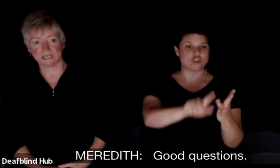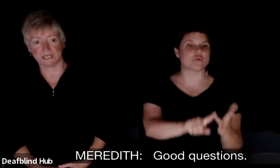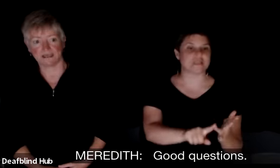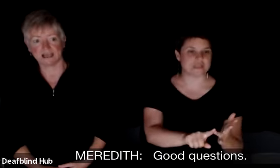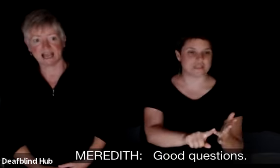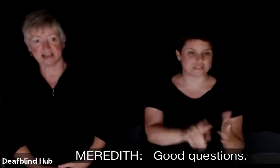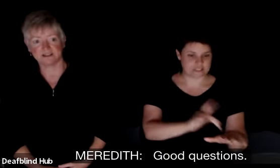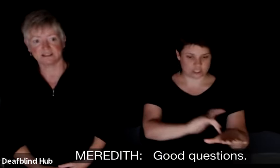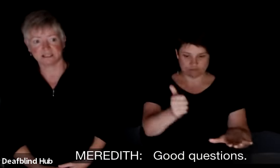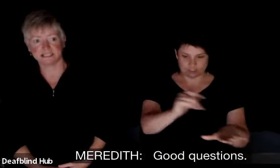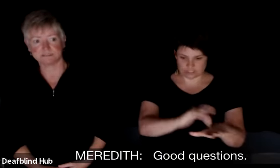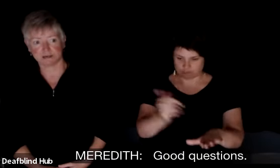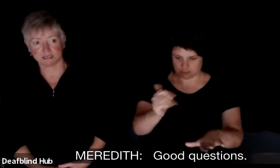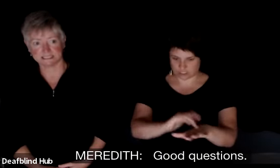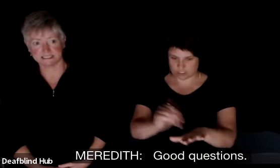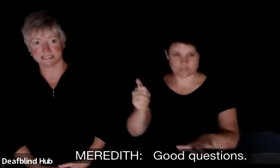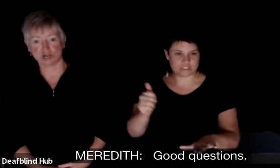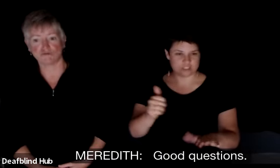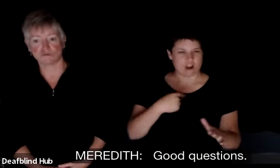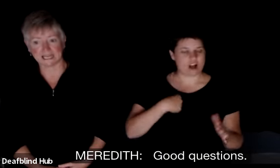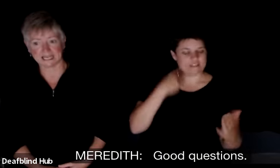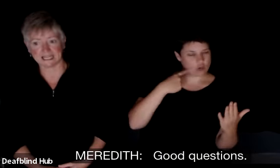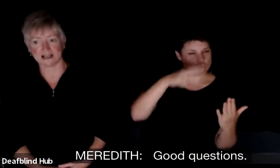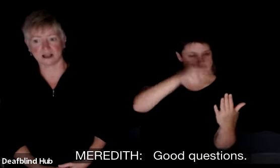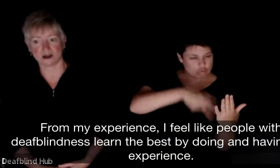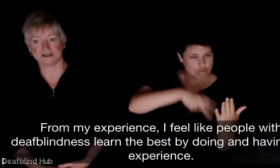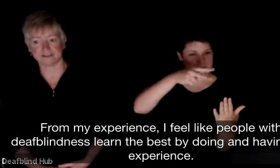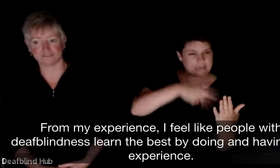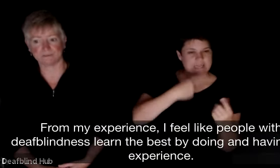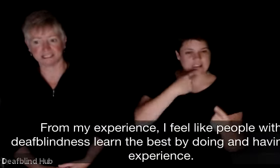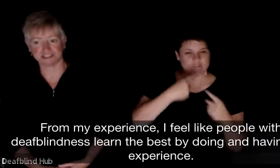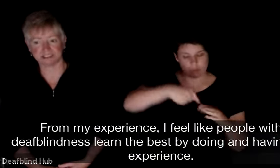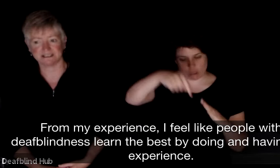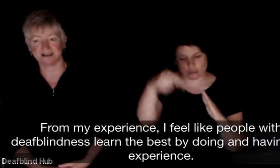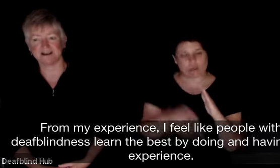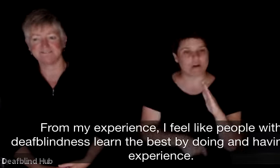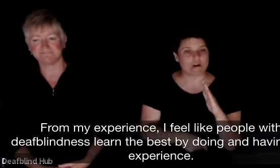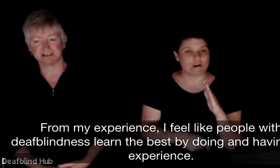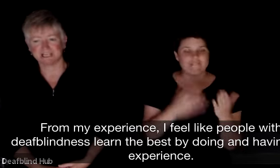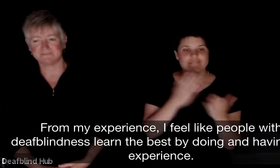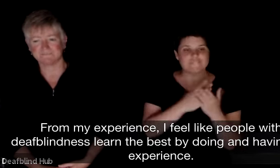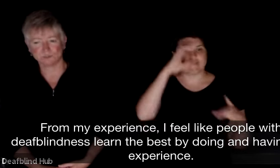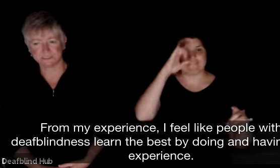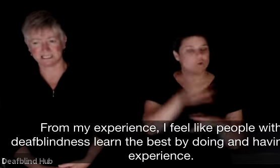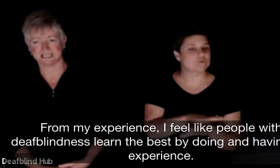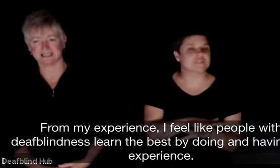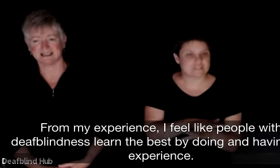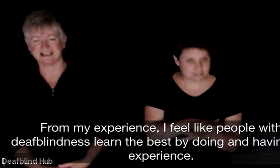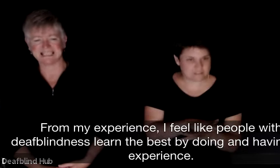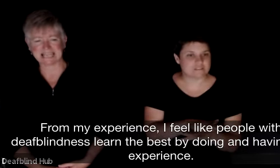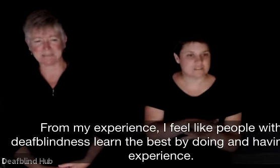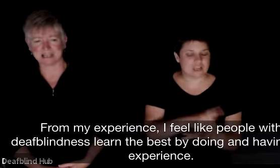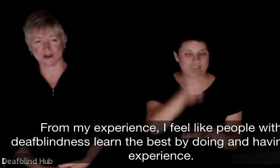the experience. Reading a lot of information is very confusing and can